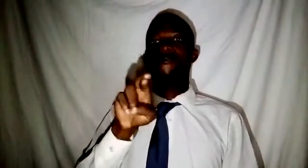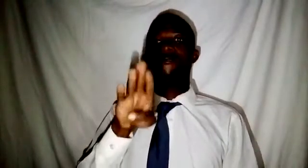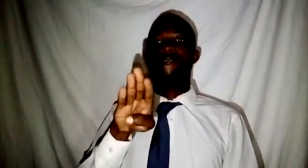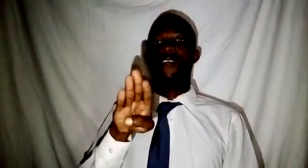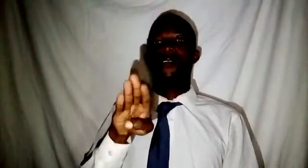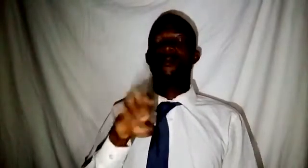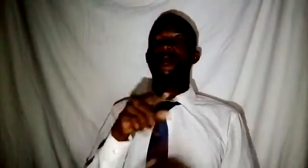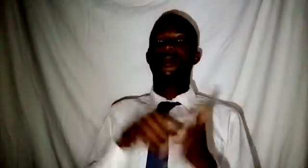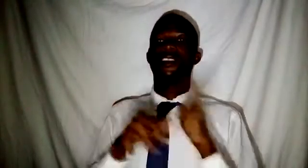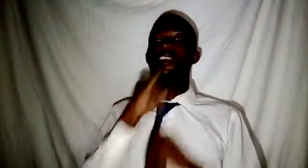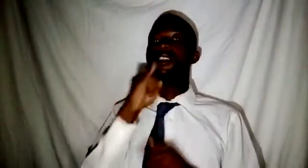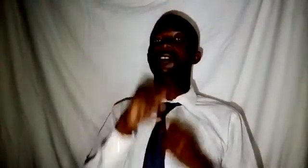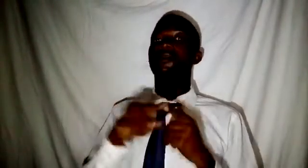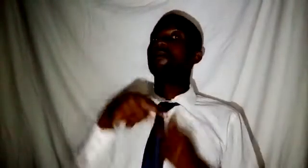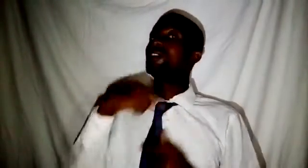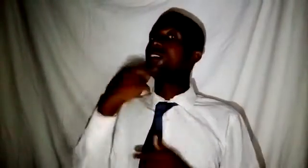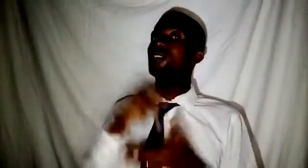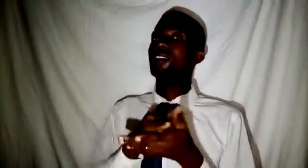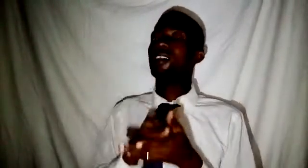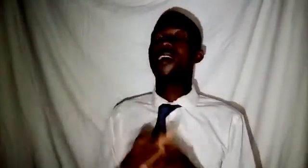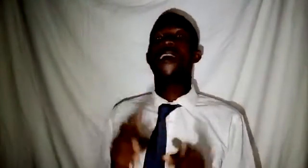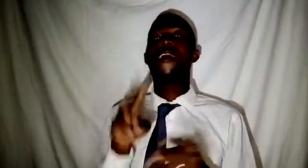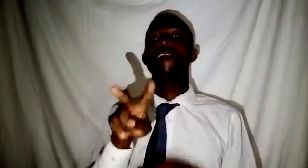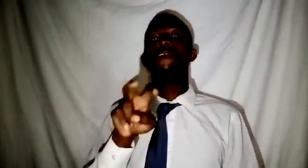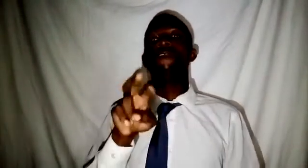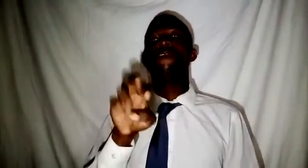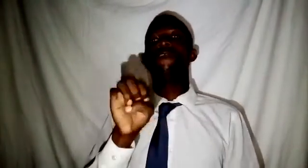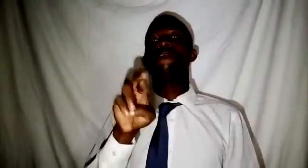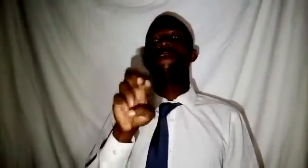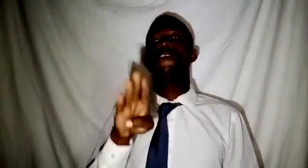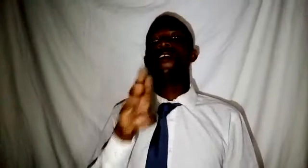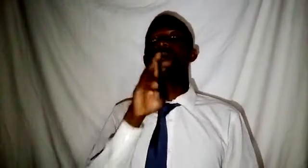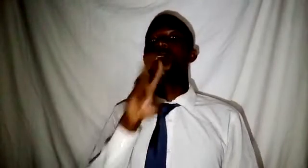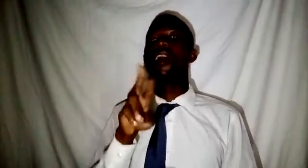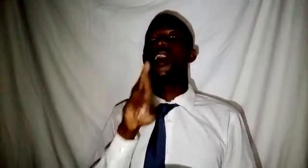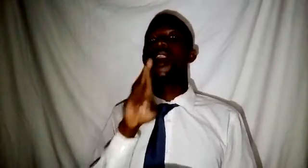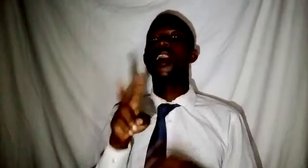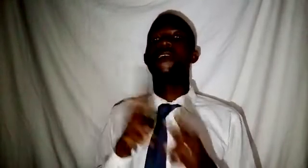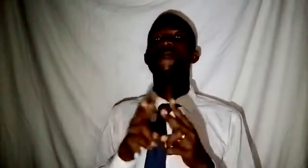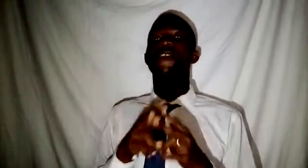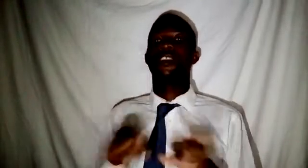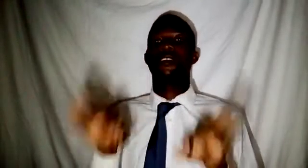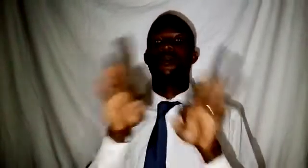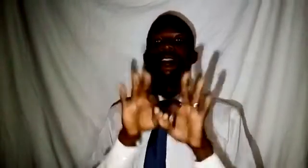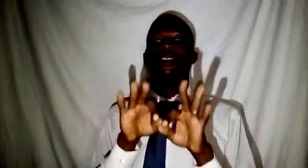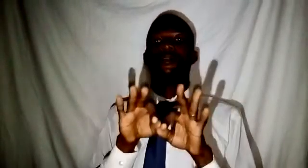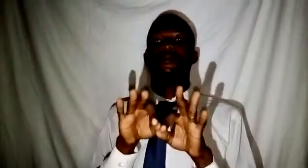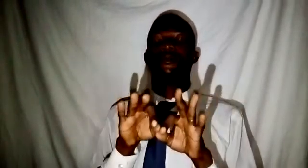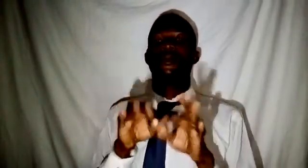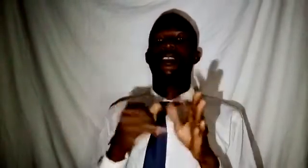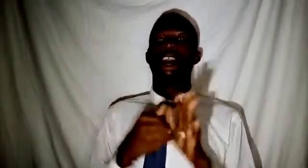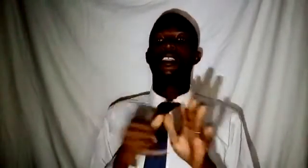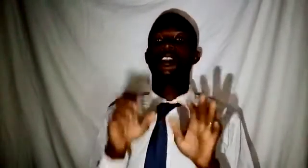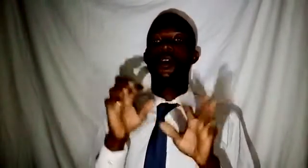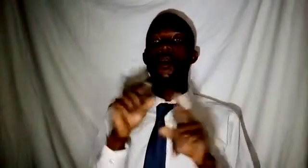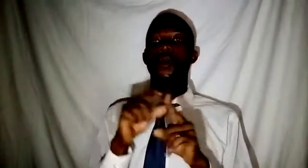very important to us. A verb is a word that indicates an action or a state